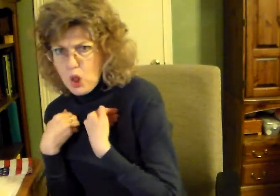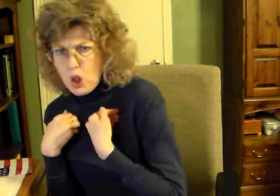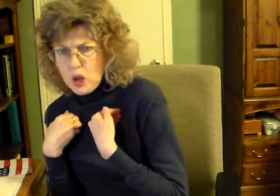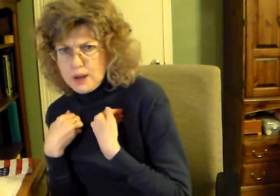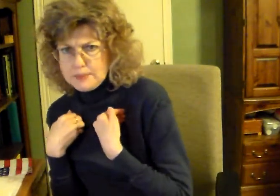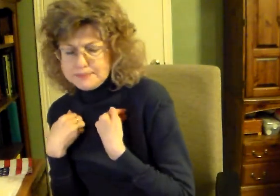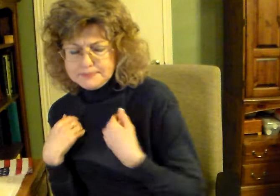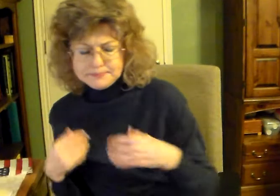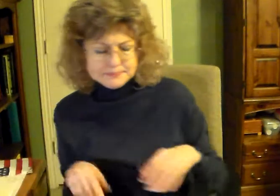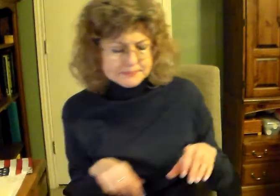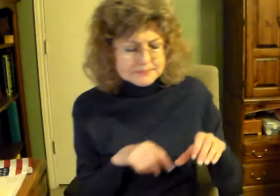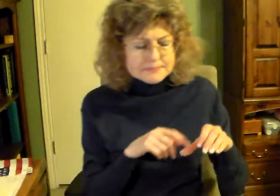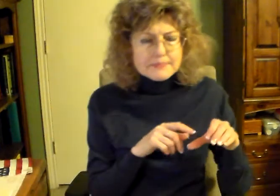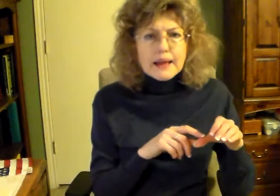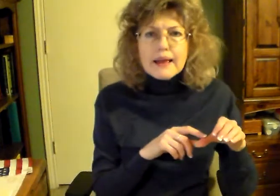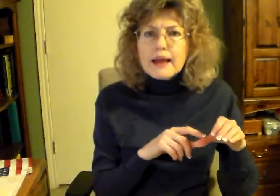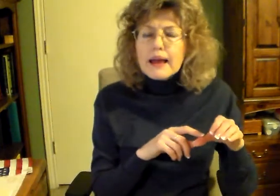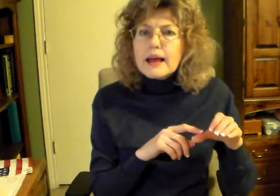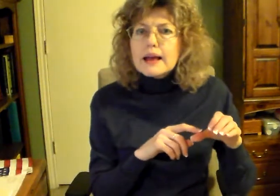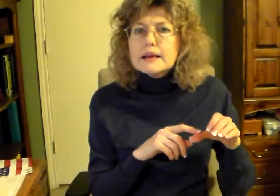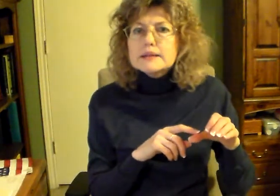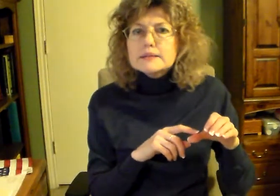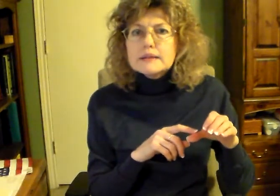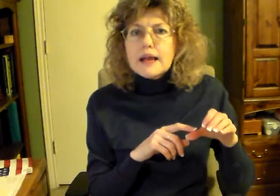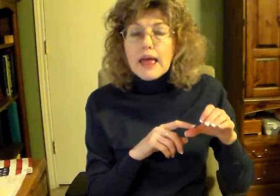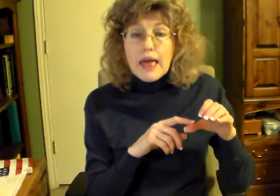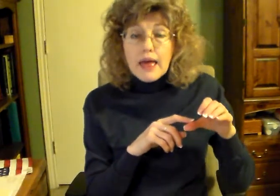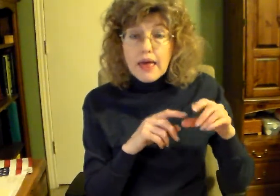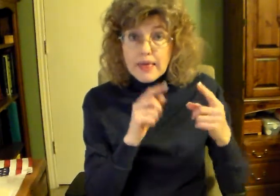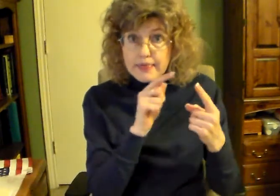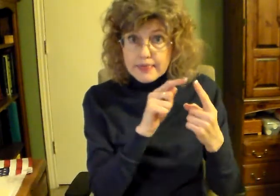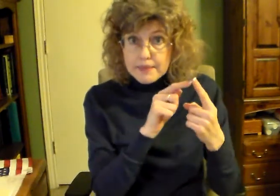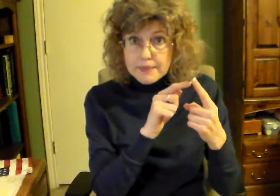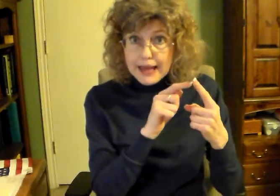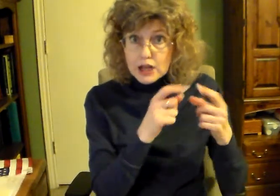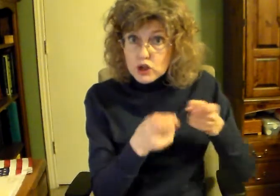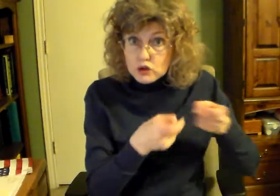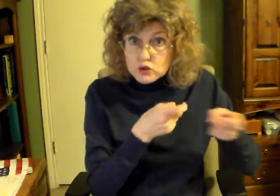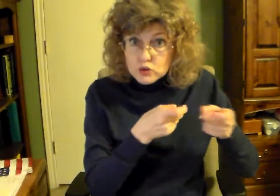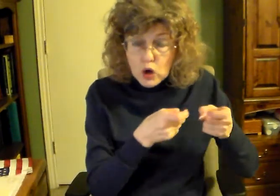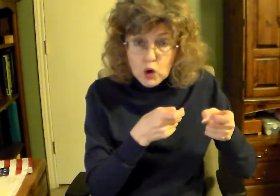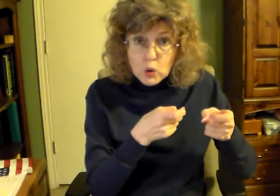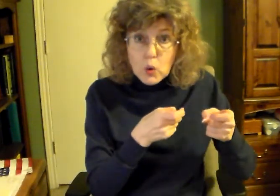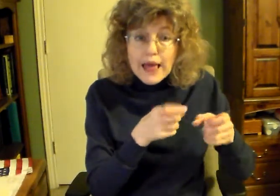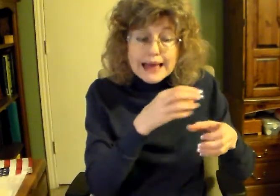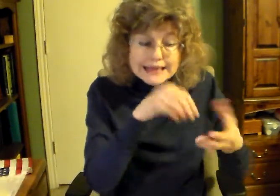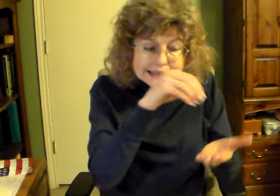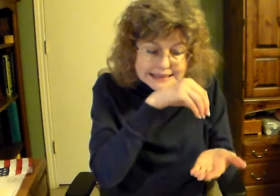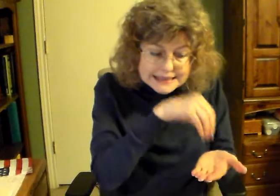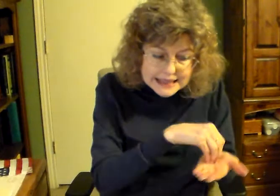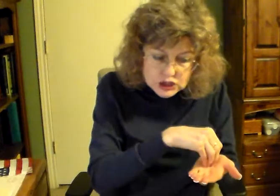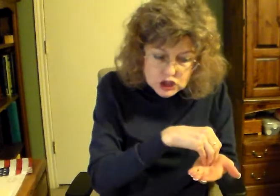Like any other kind of cell, it has a main control center called a nucleus, which is located